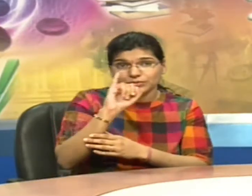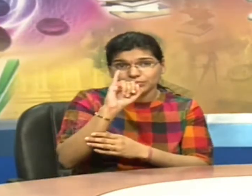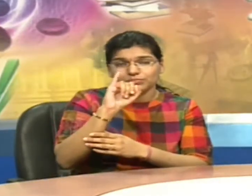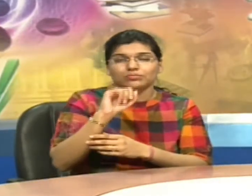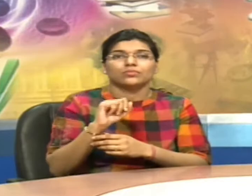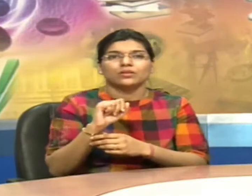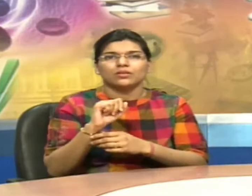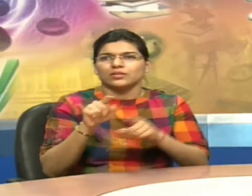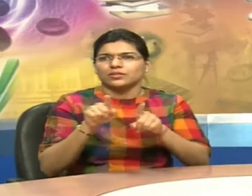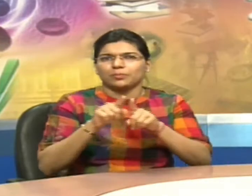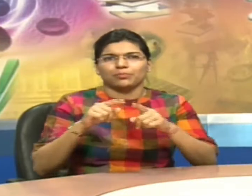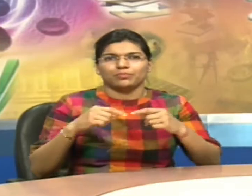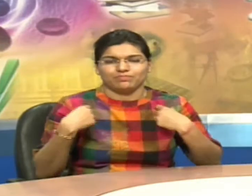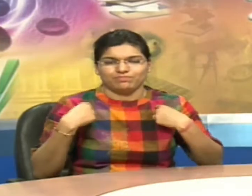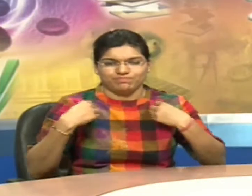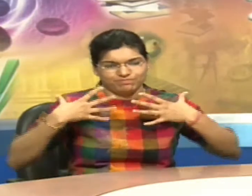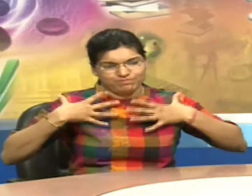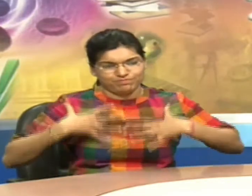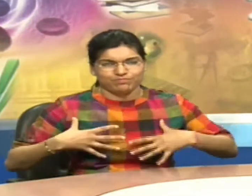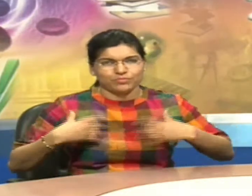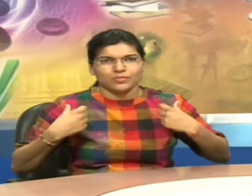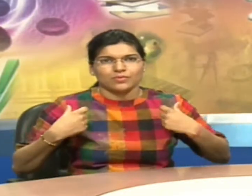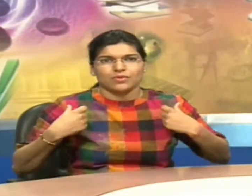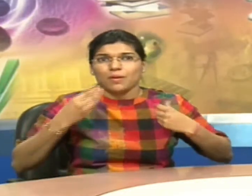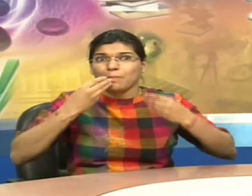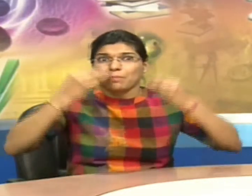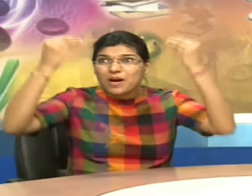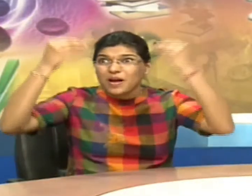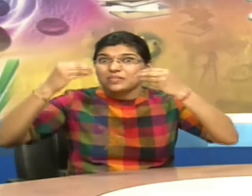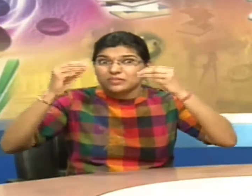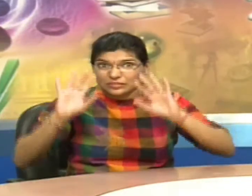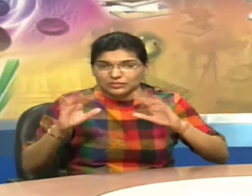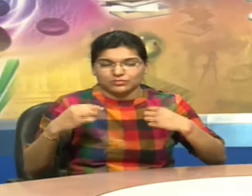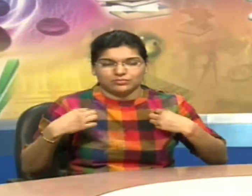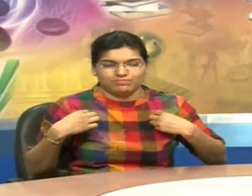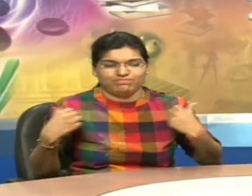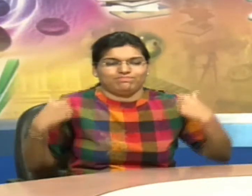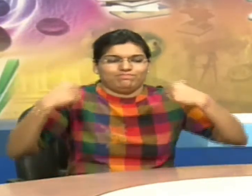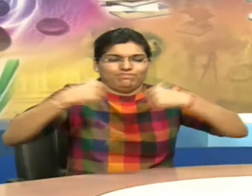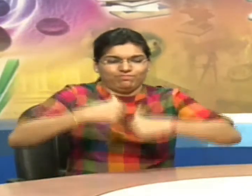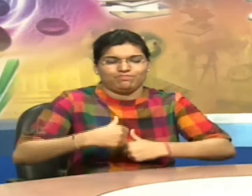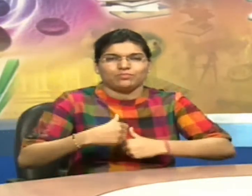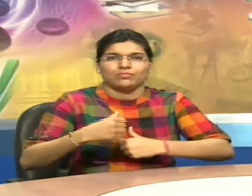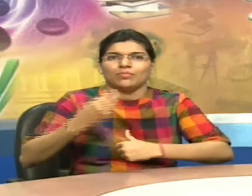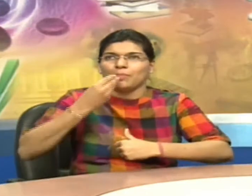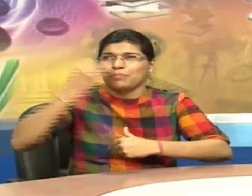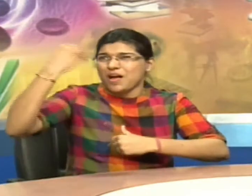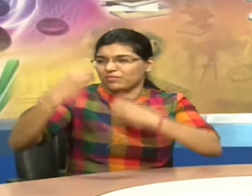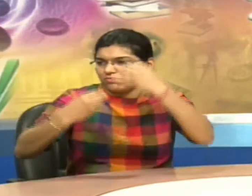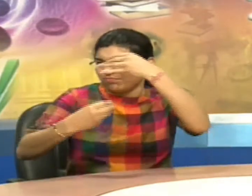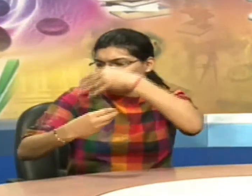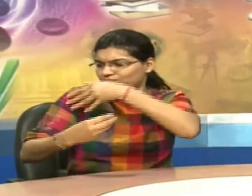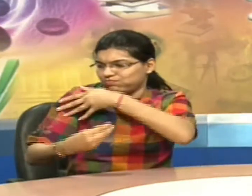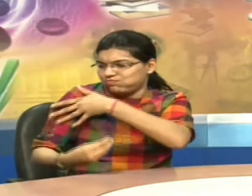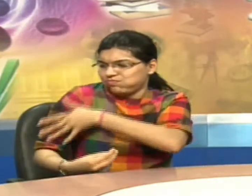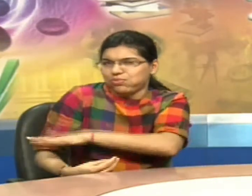cleaner which absorb the water from the cloth, and we hung them on the wire. Sixth